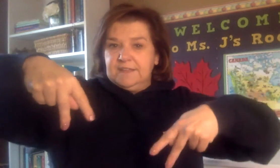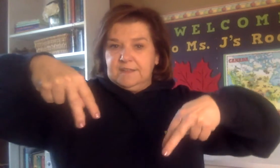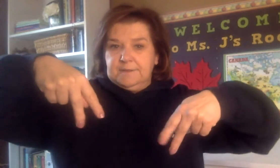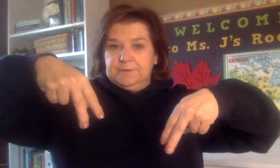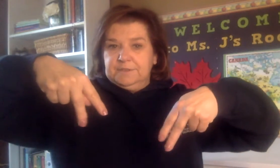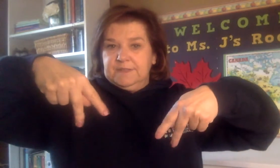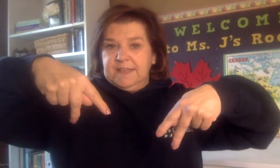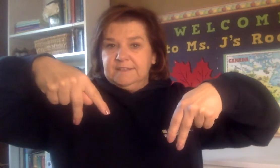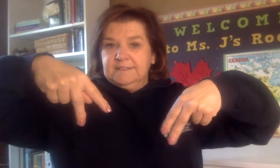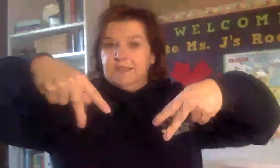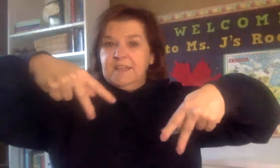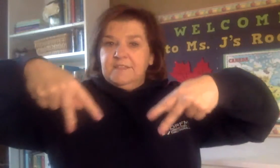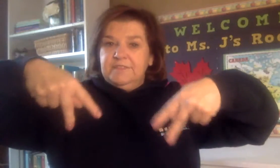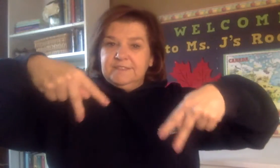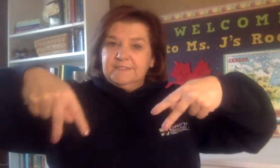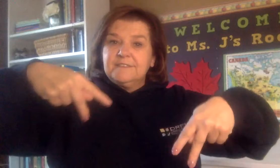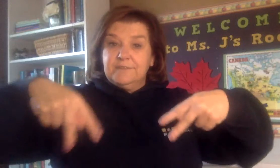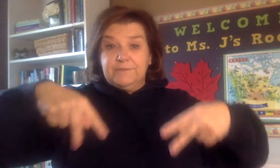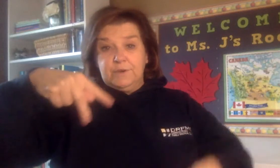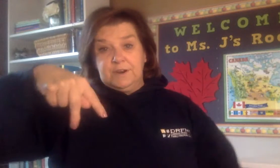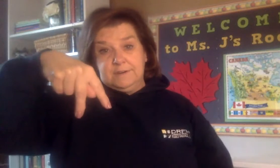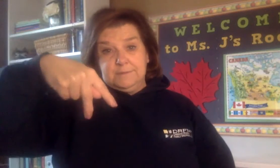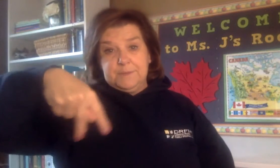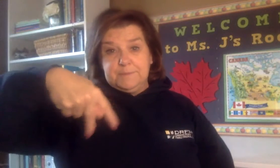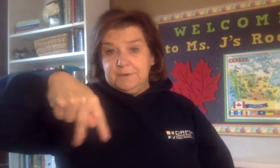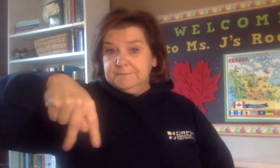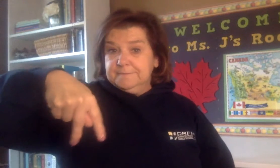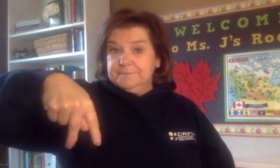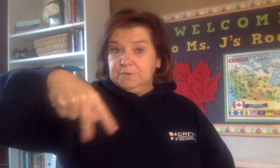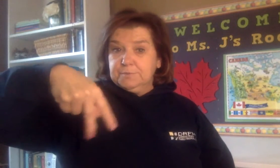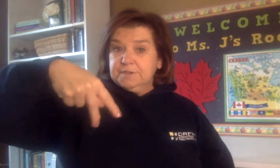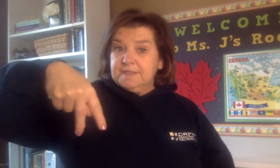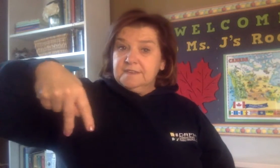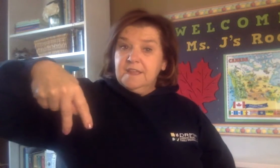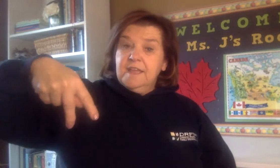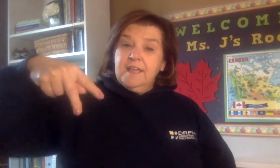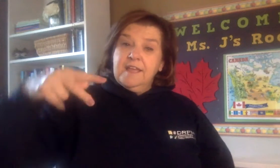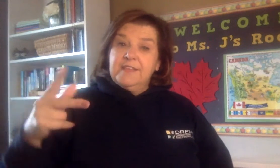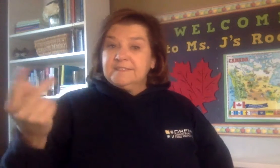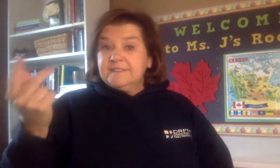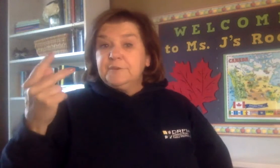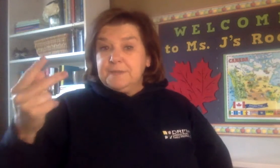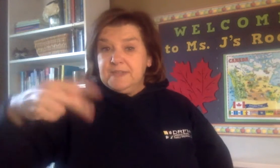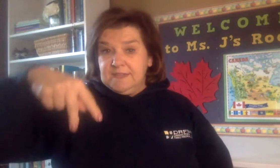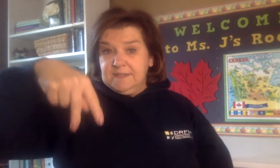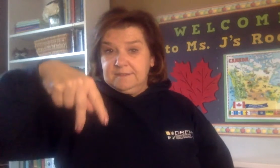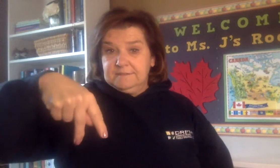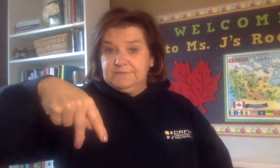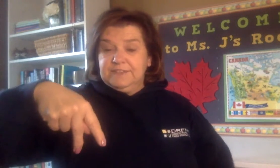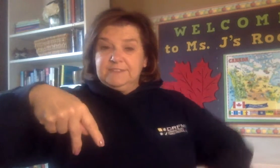a person with legs. This is the sign for people or person, and that's the letter P facing